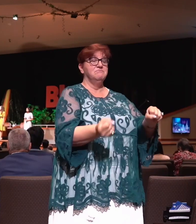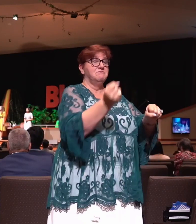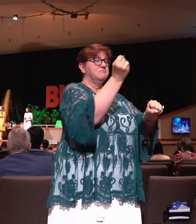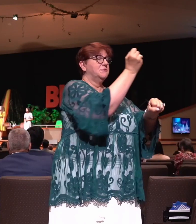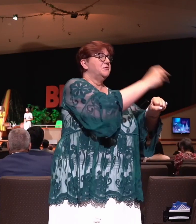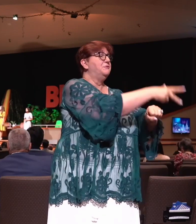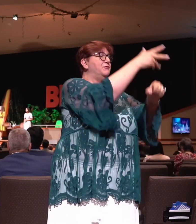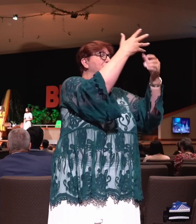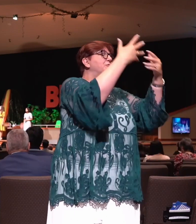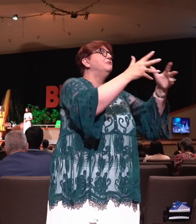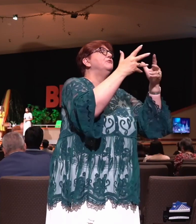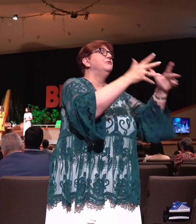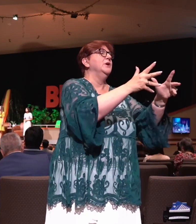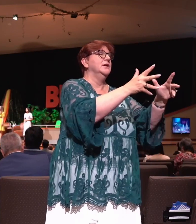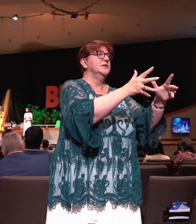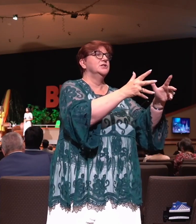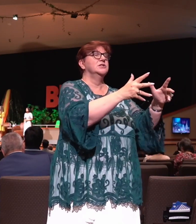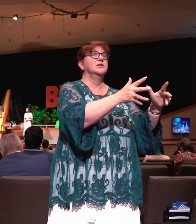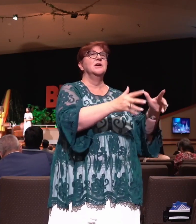His life has